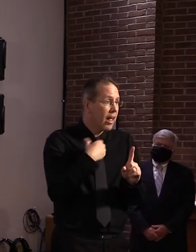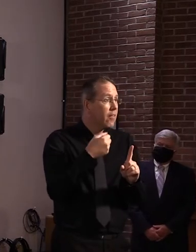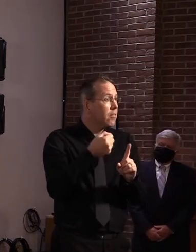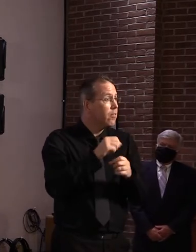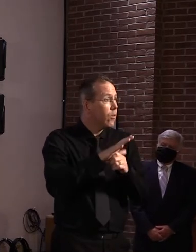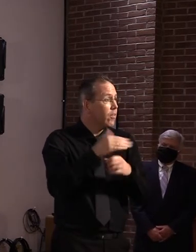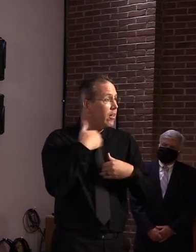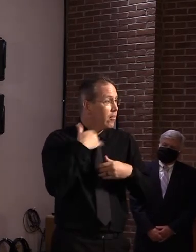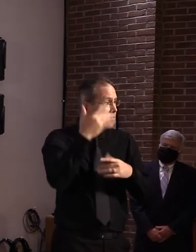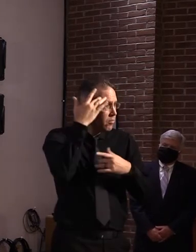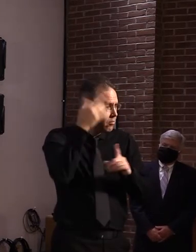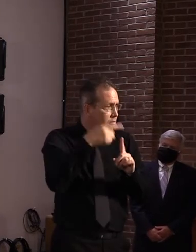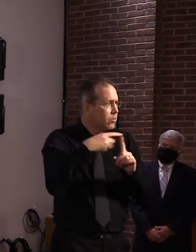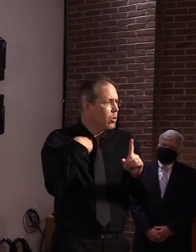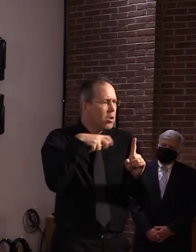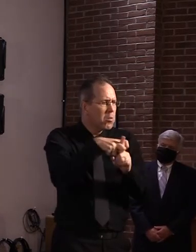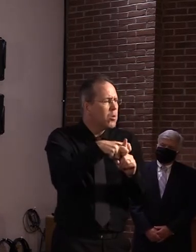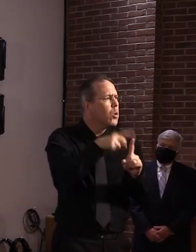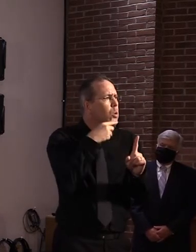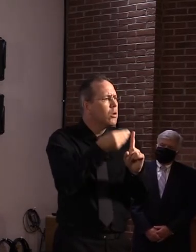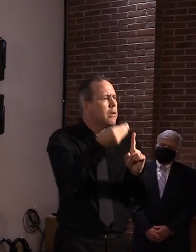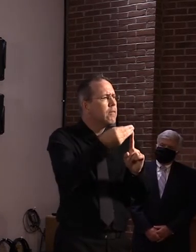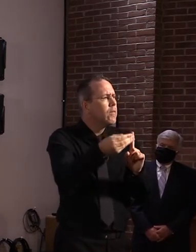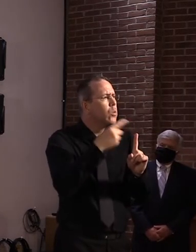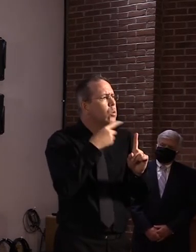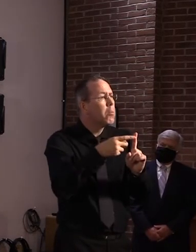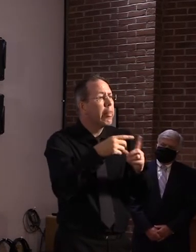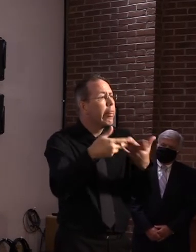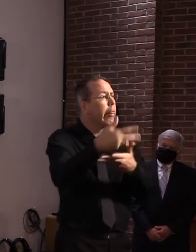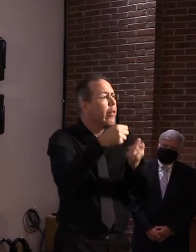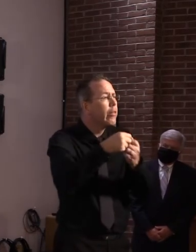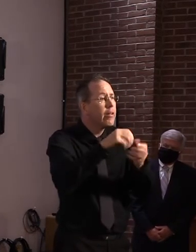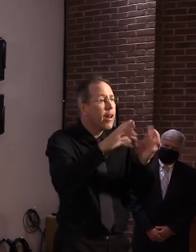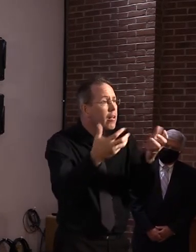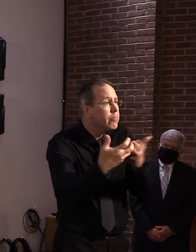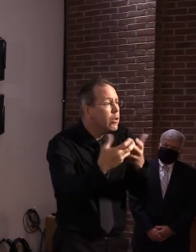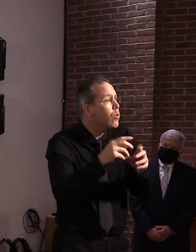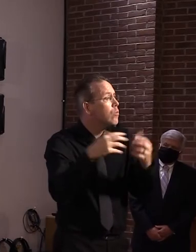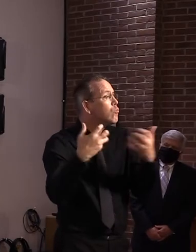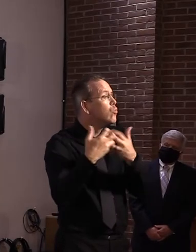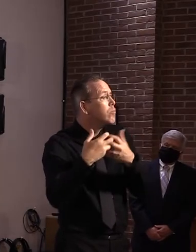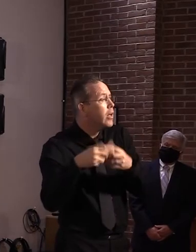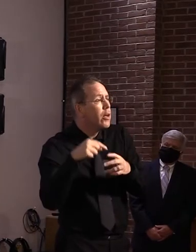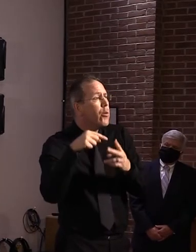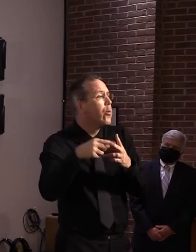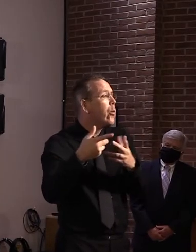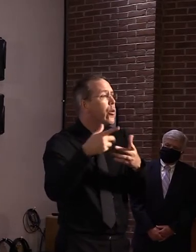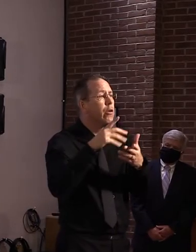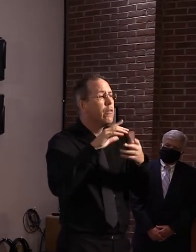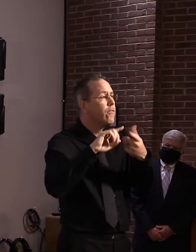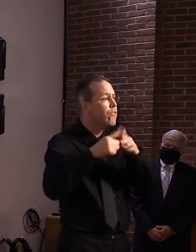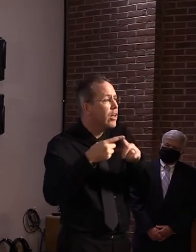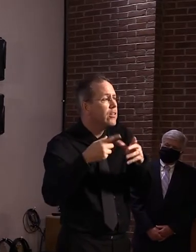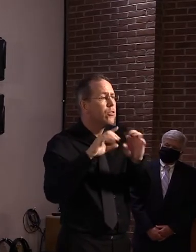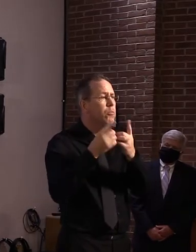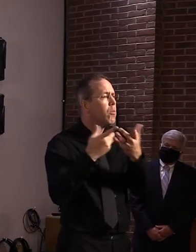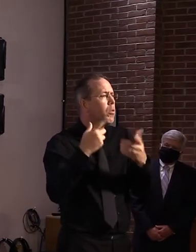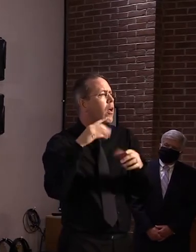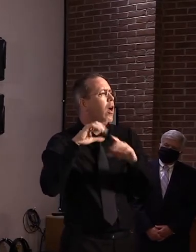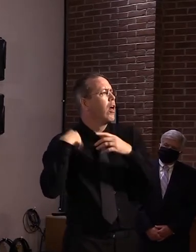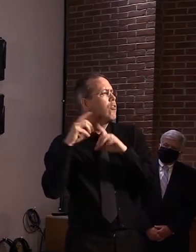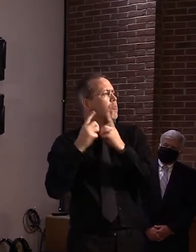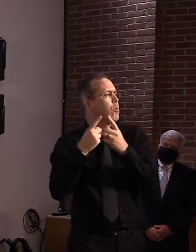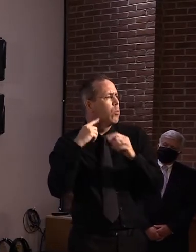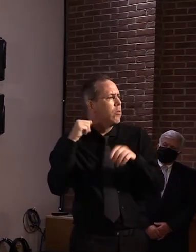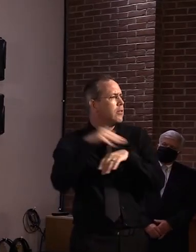begin, the health department will work very closely with the colleges, and the contact tracing will go just as it goes anywhere else